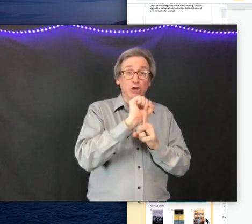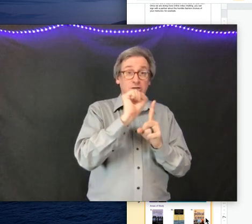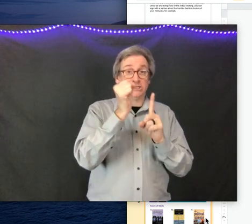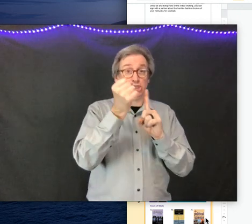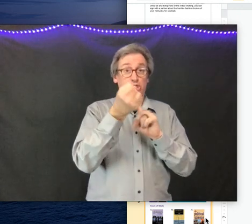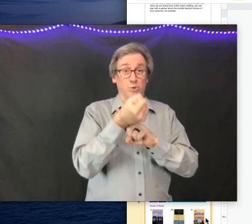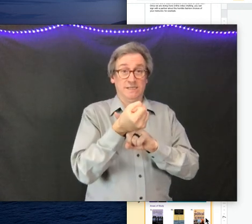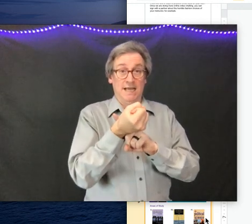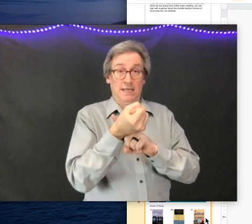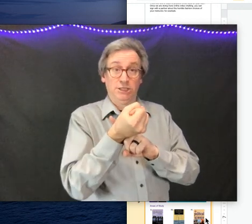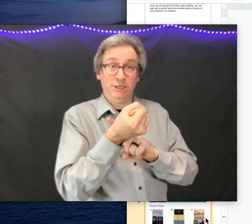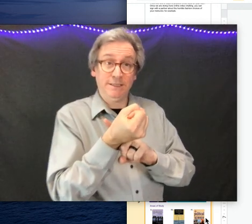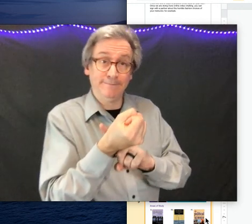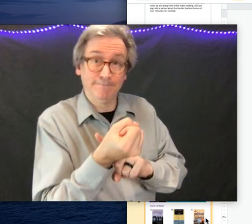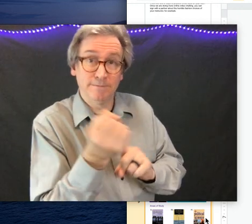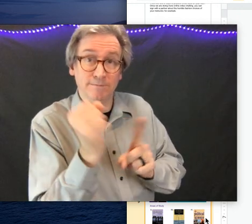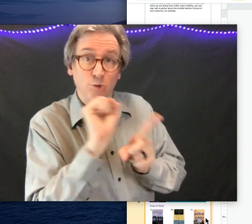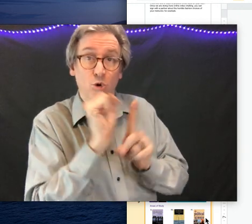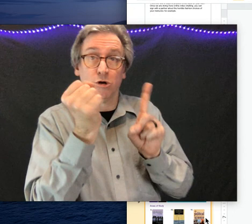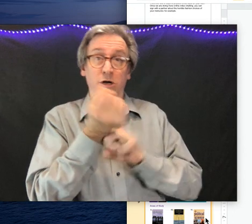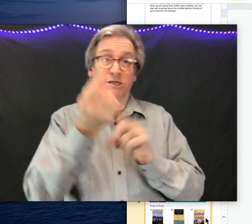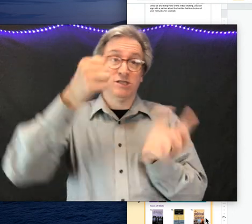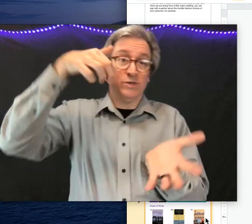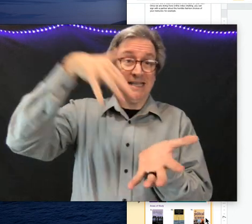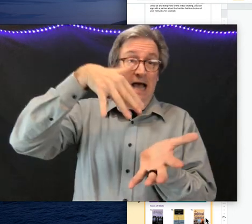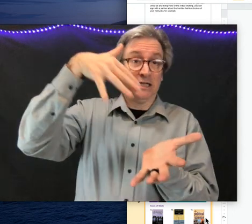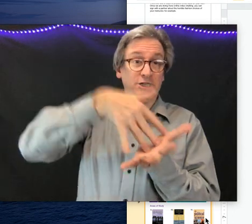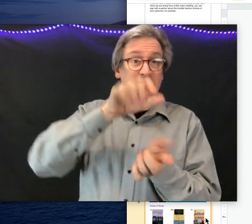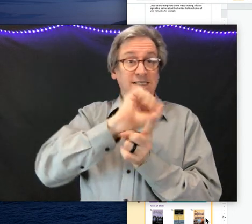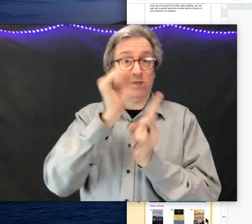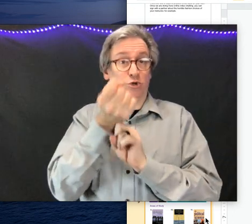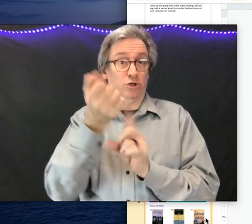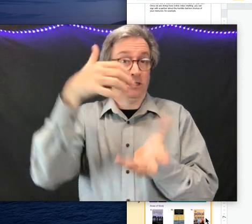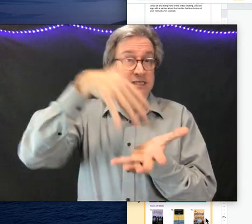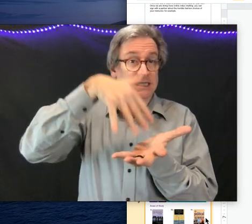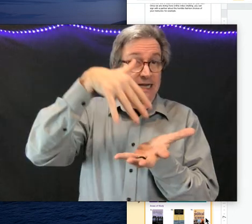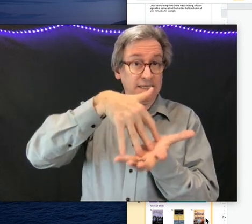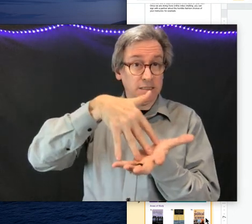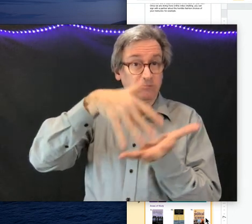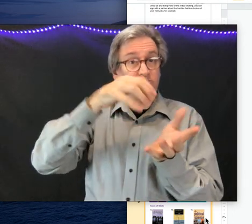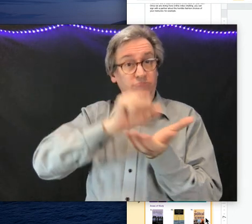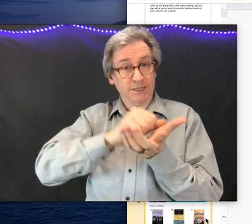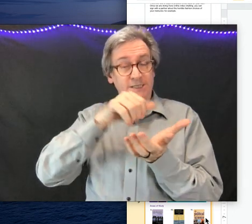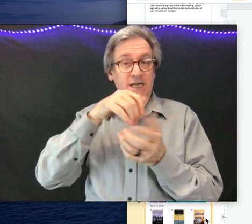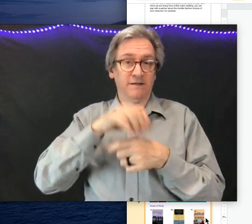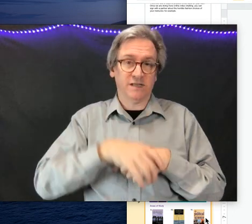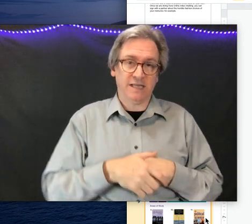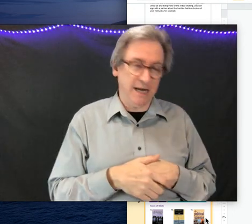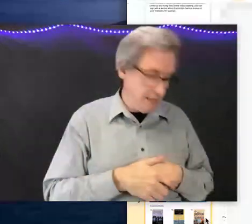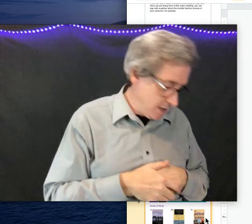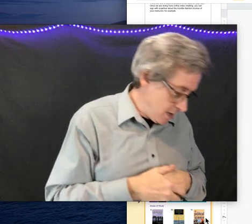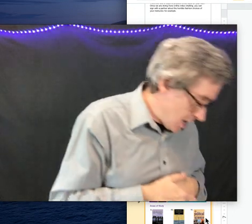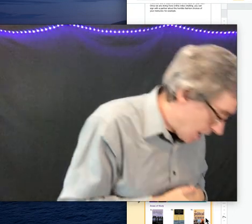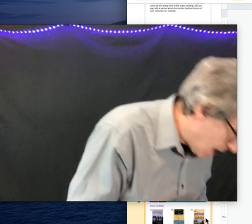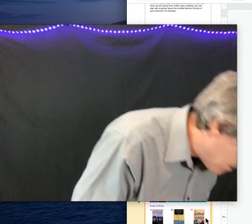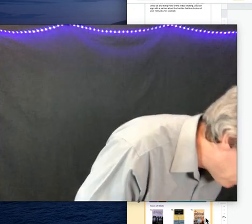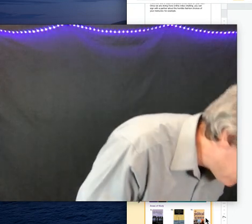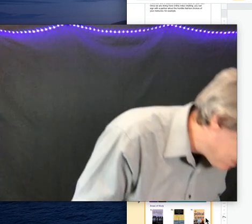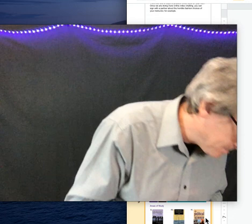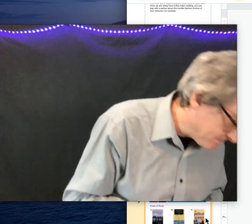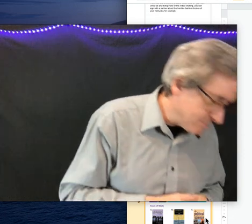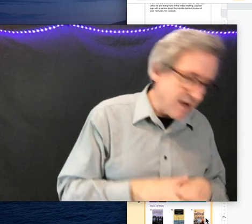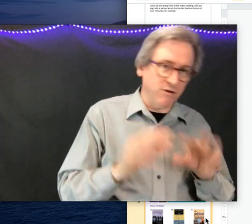I learned sociology or sociology, social studies, right? Study of society.